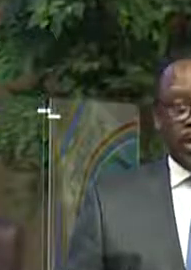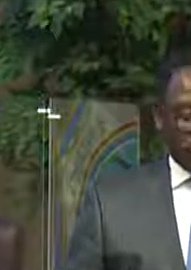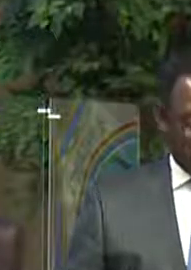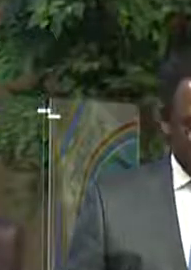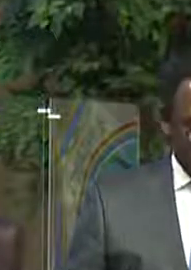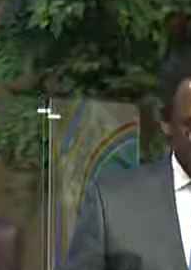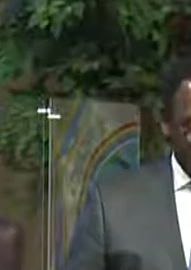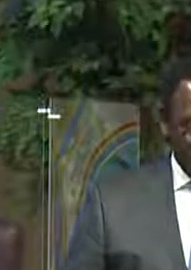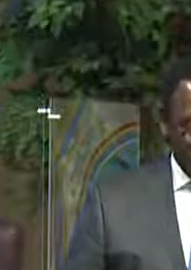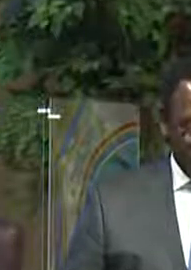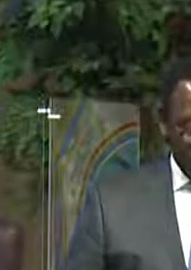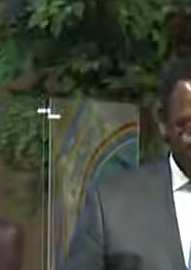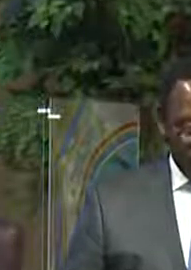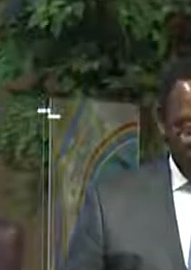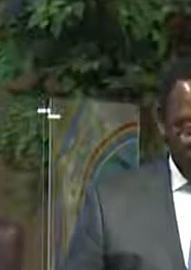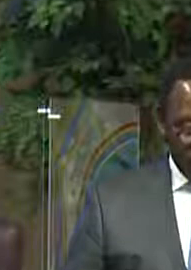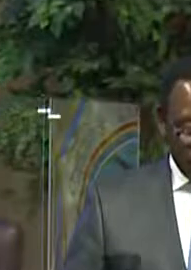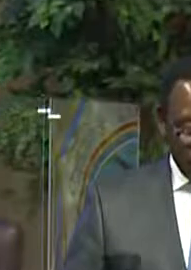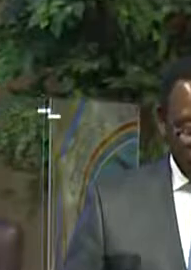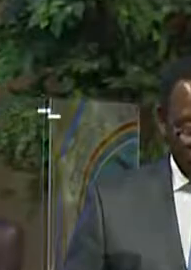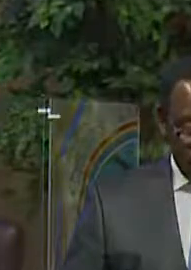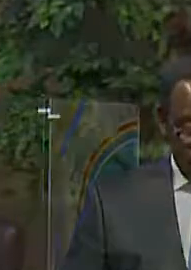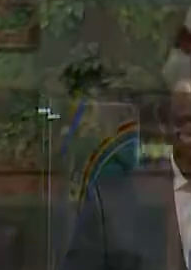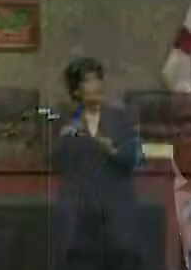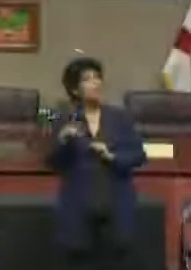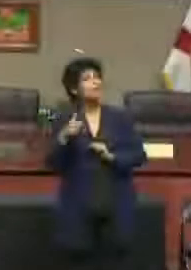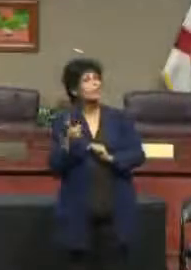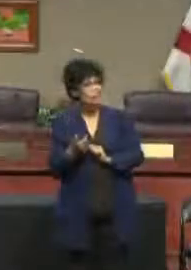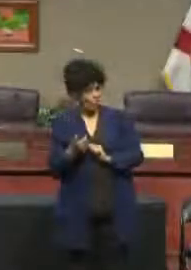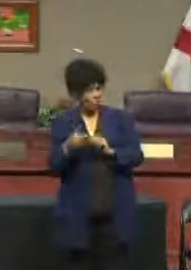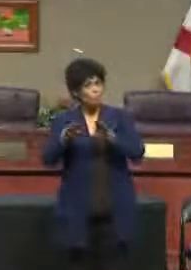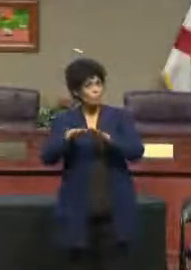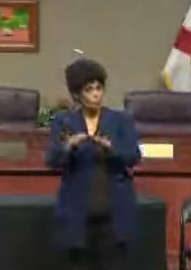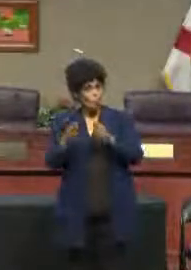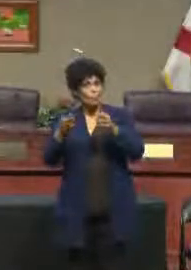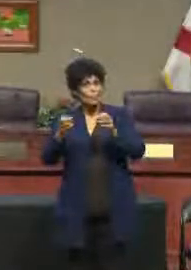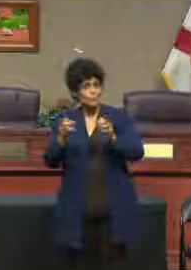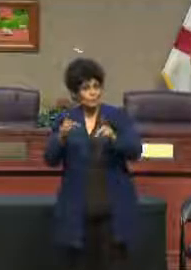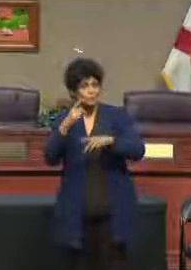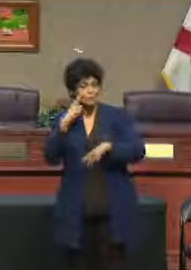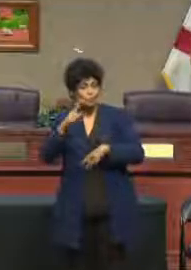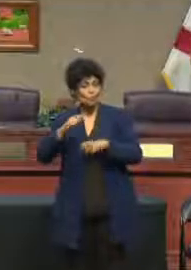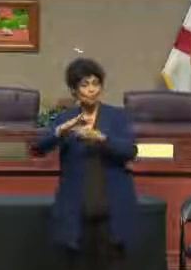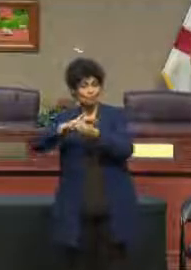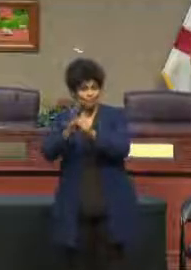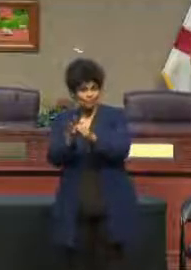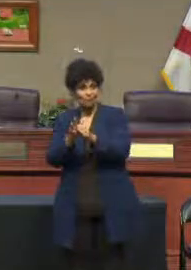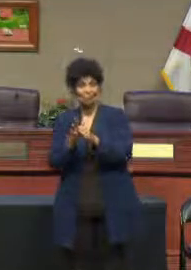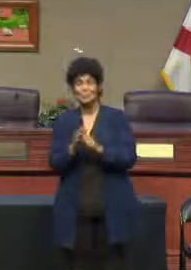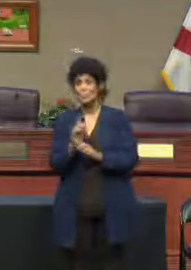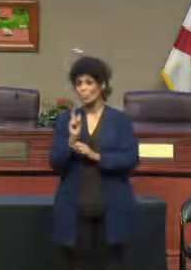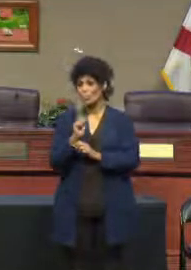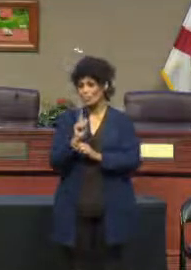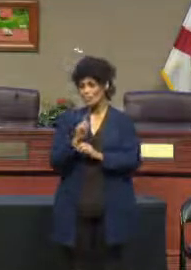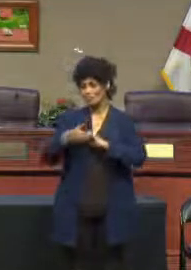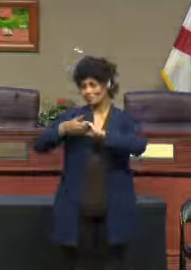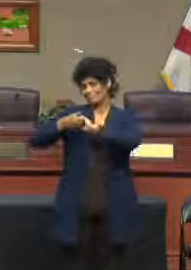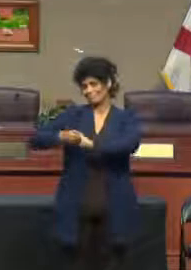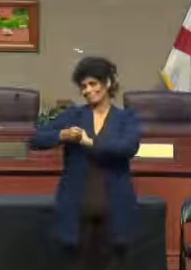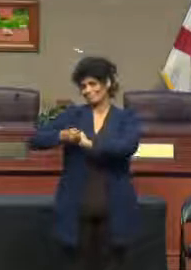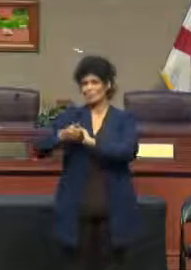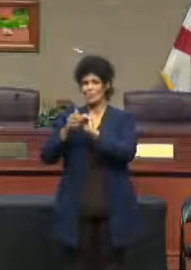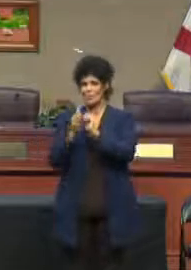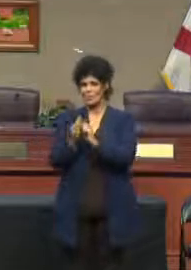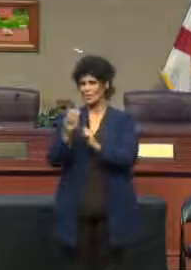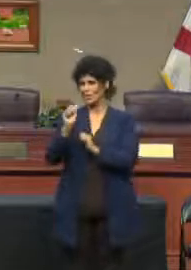to also announce that we have another opportunity for COVID vaccinations through our valued partnership with Advent